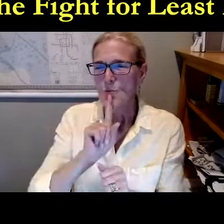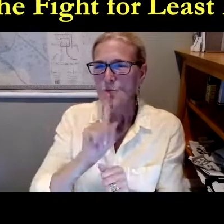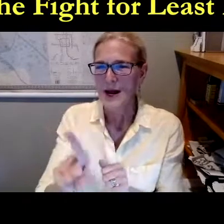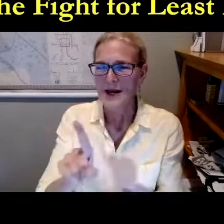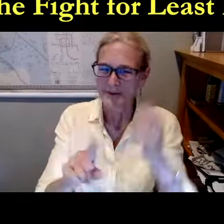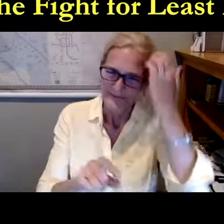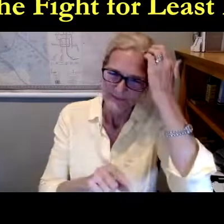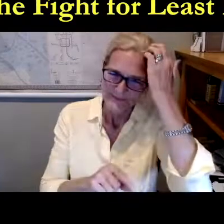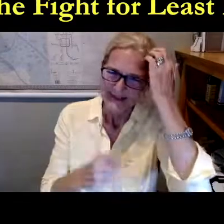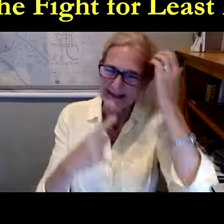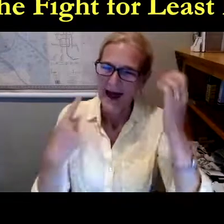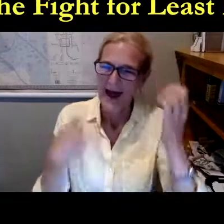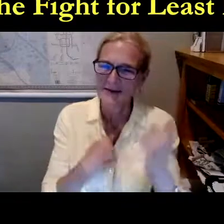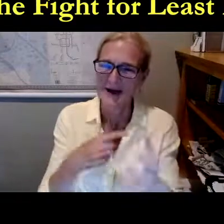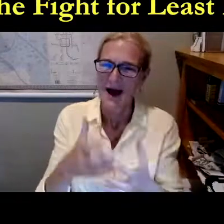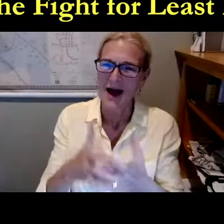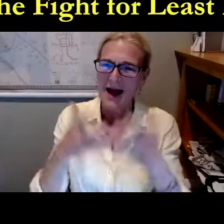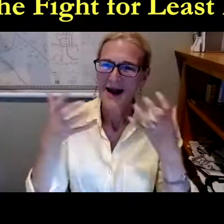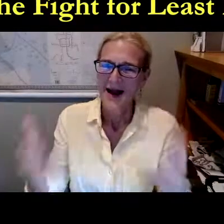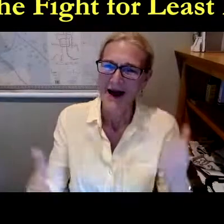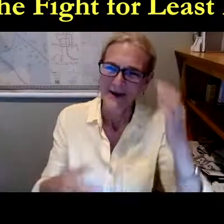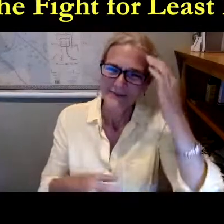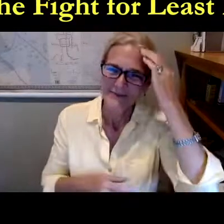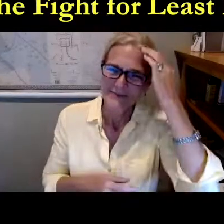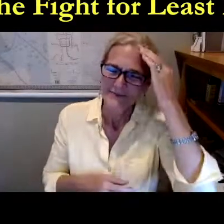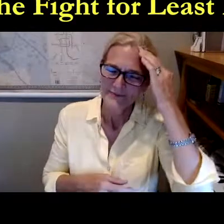students where,